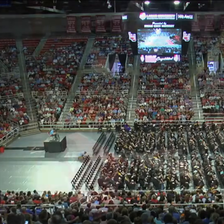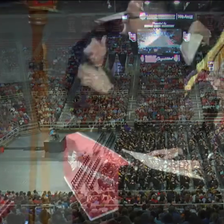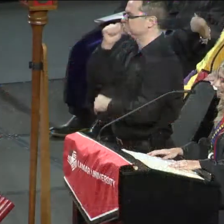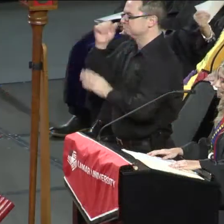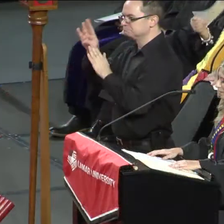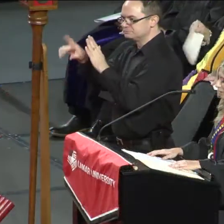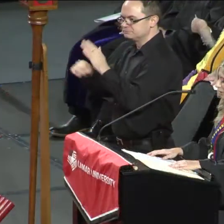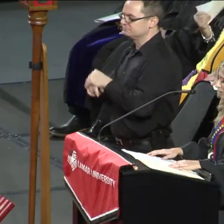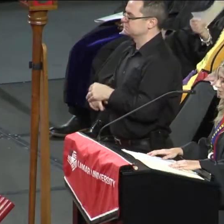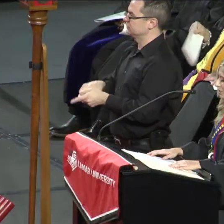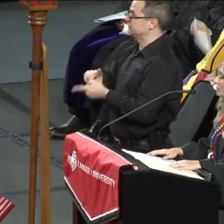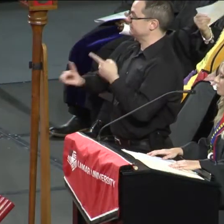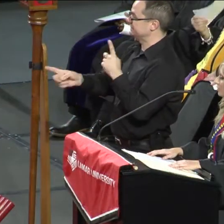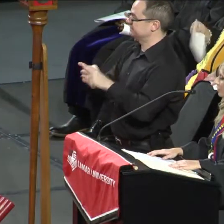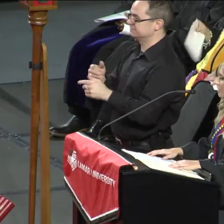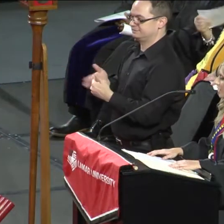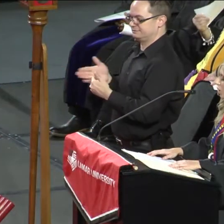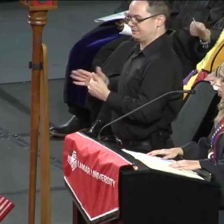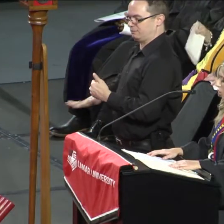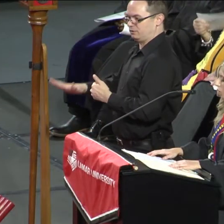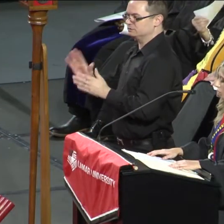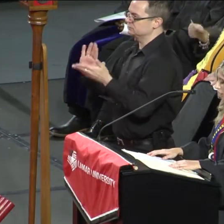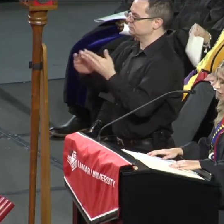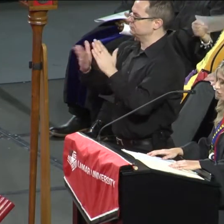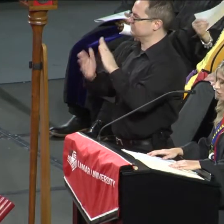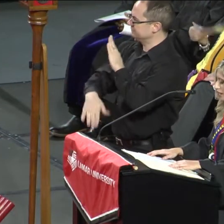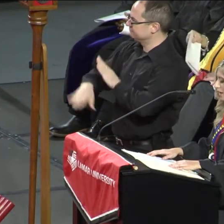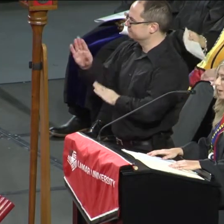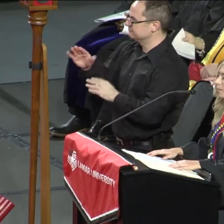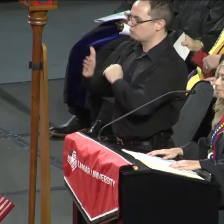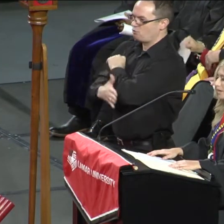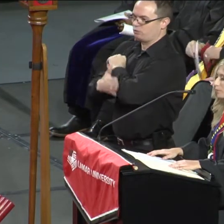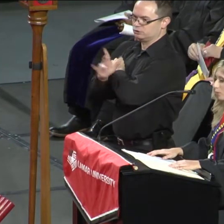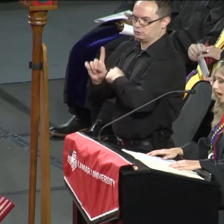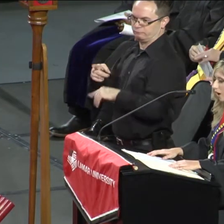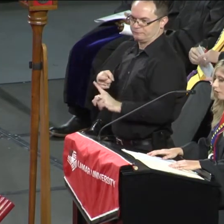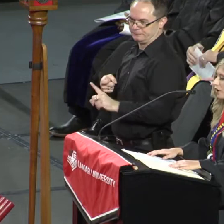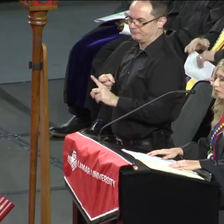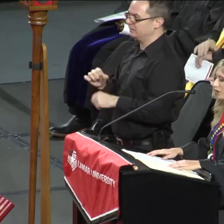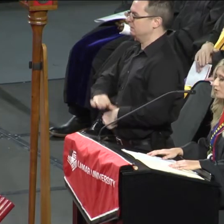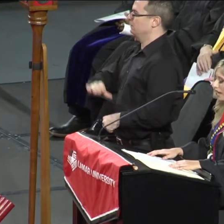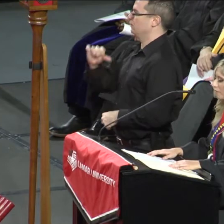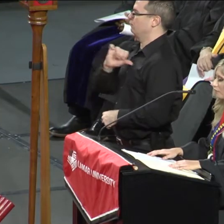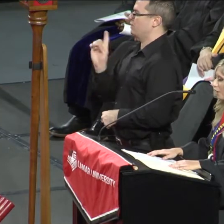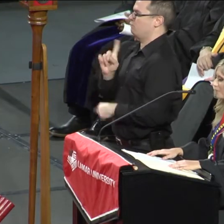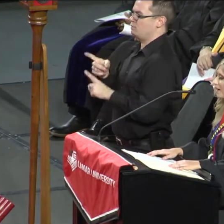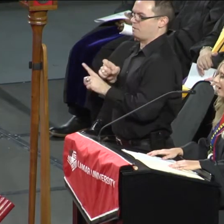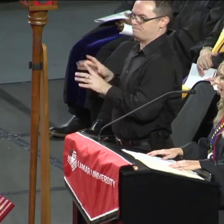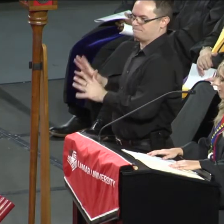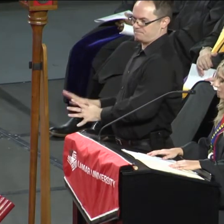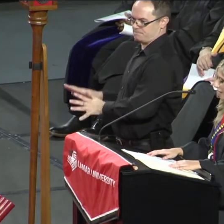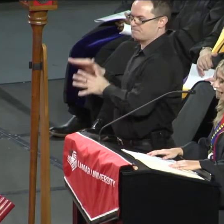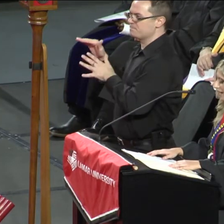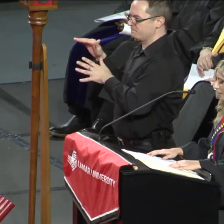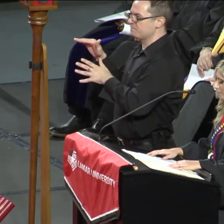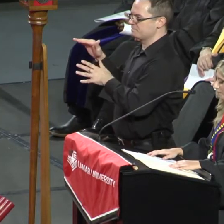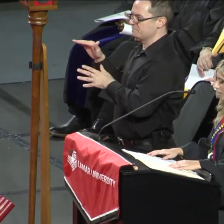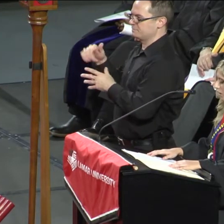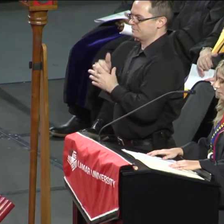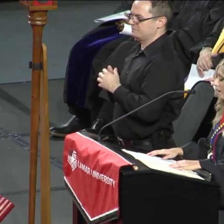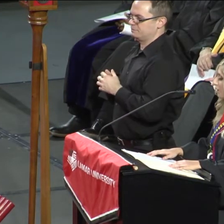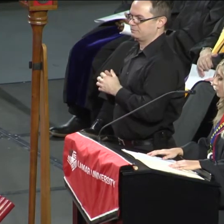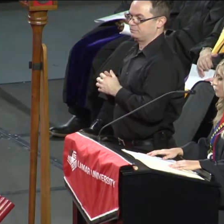friends, neighbors, community, or country. Be proud of where you came from. I know that I